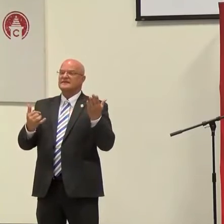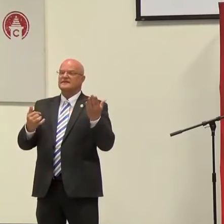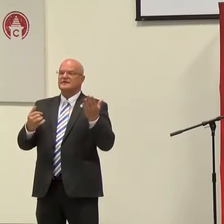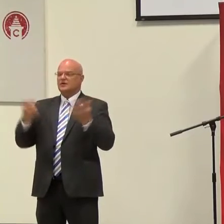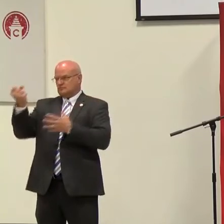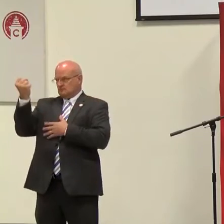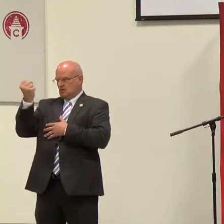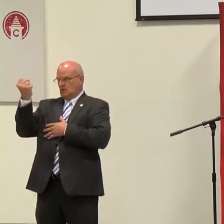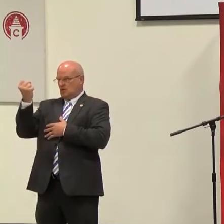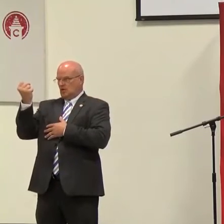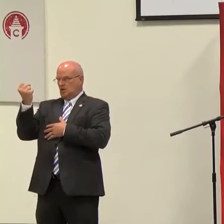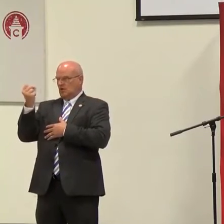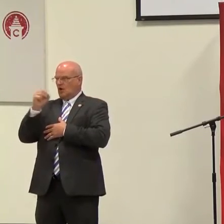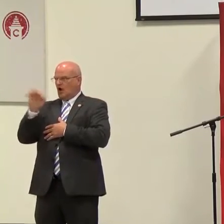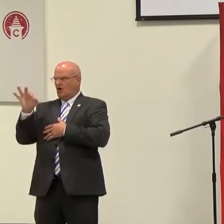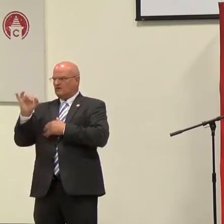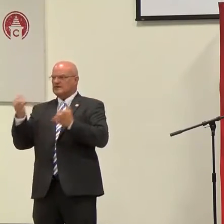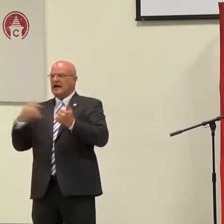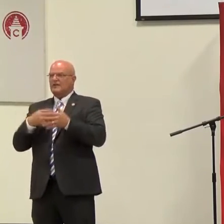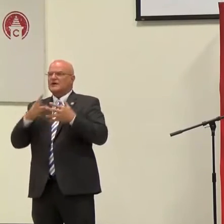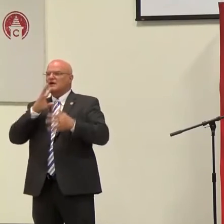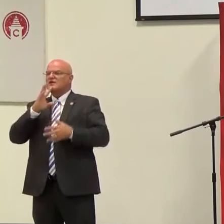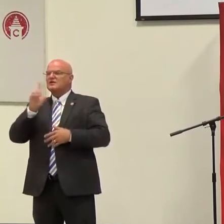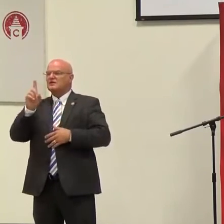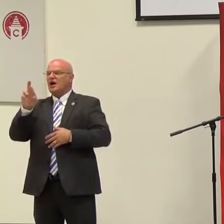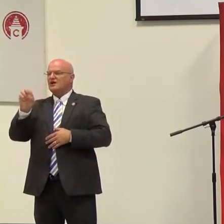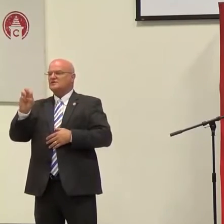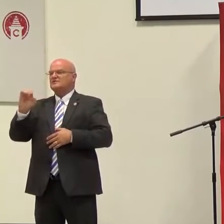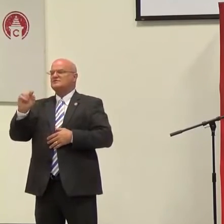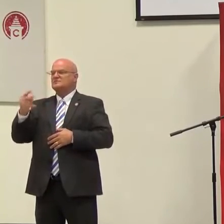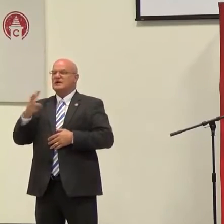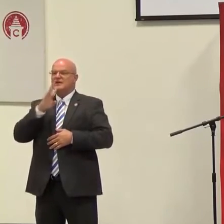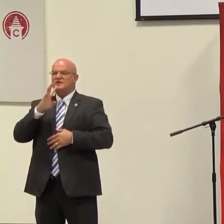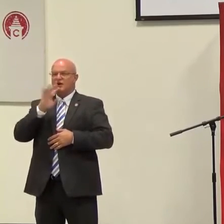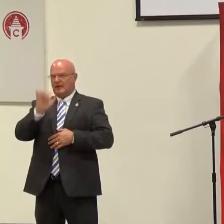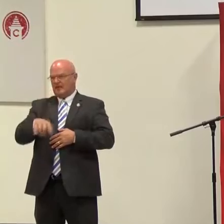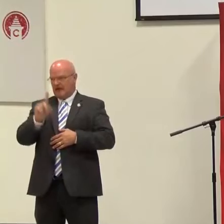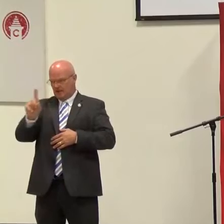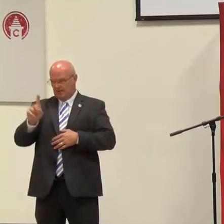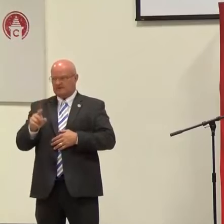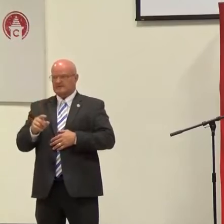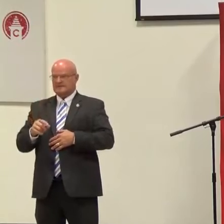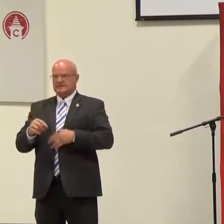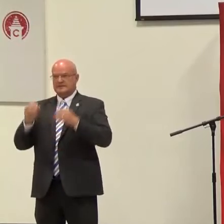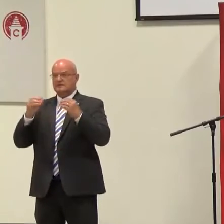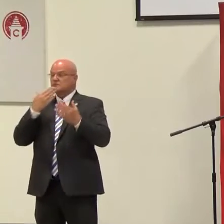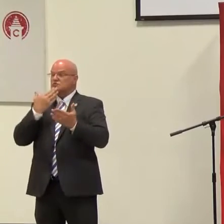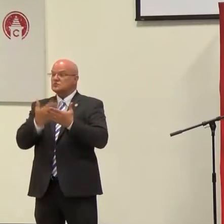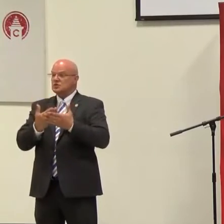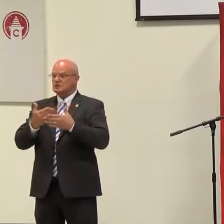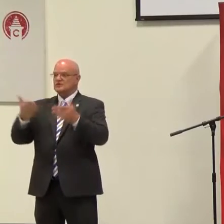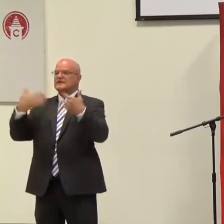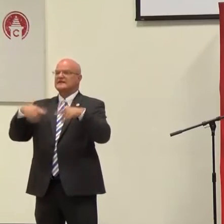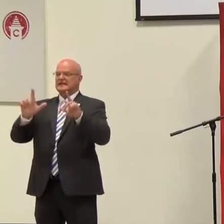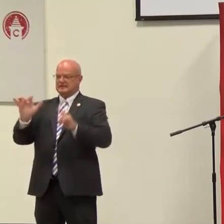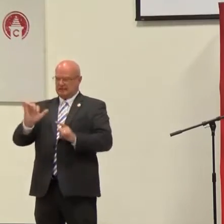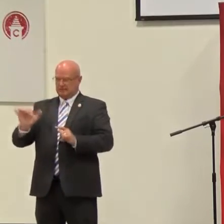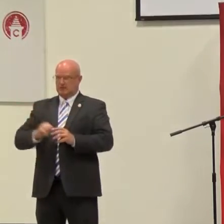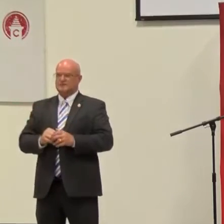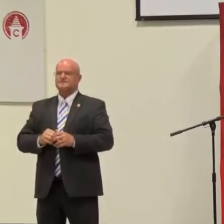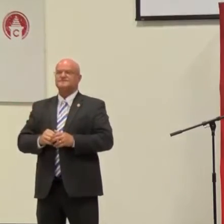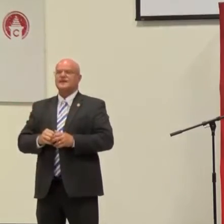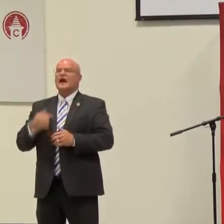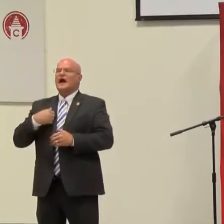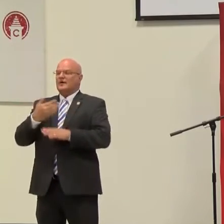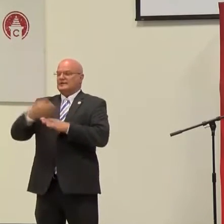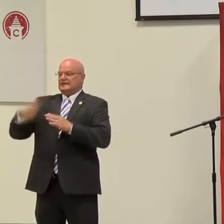going to save that, so turn that off for a second. I'm going to let Dr. Smith talk about that one, which is instructive, as well as the next one. I want